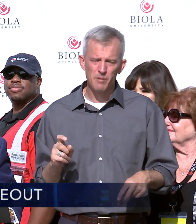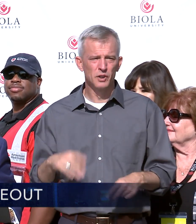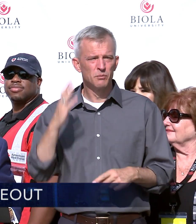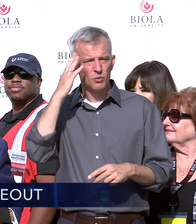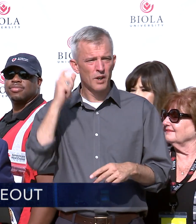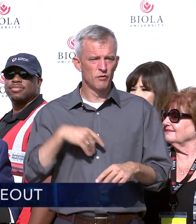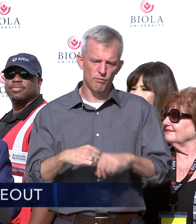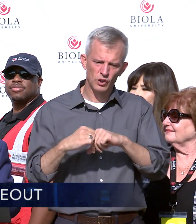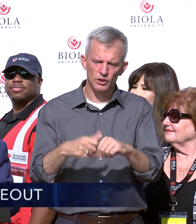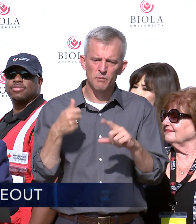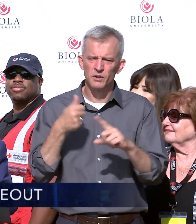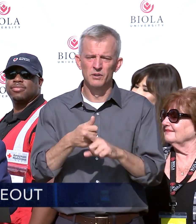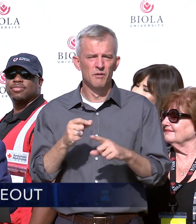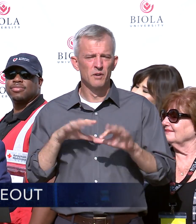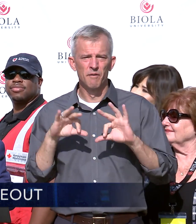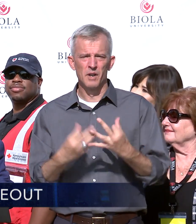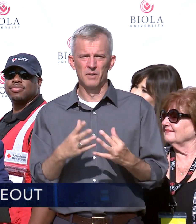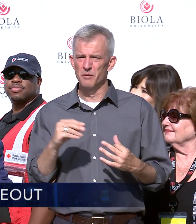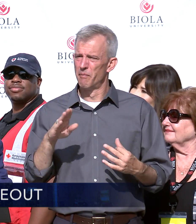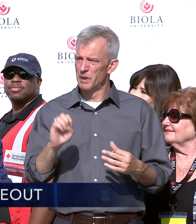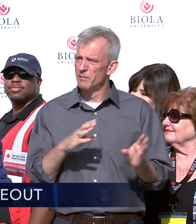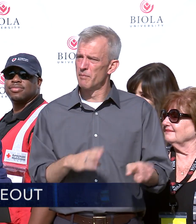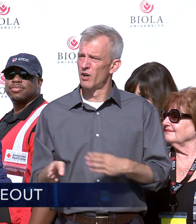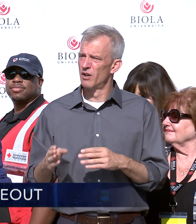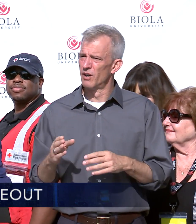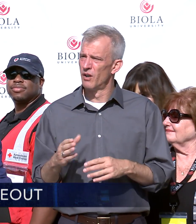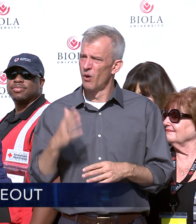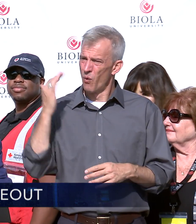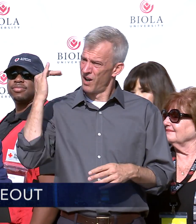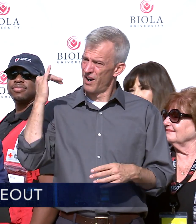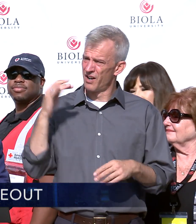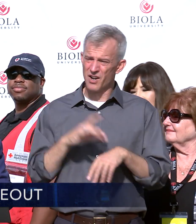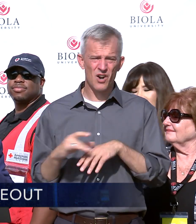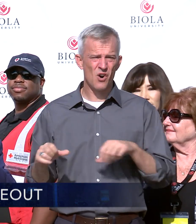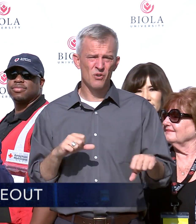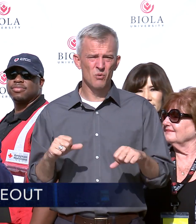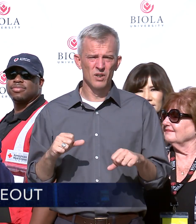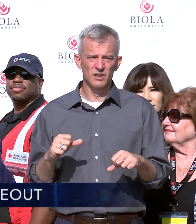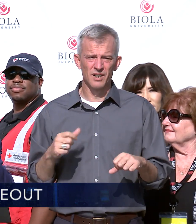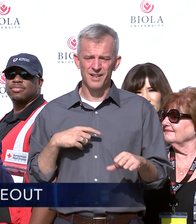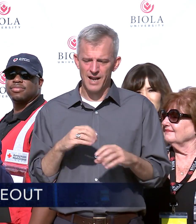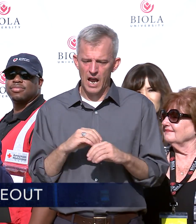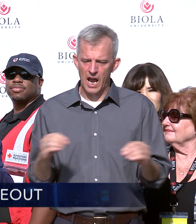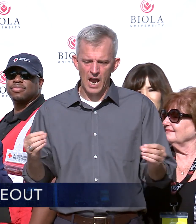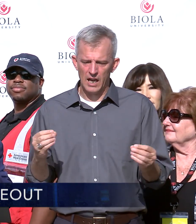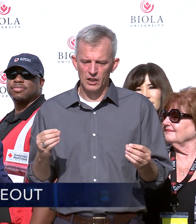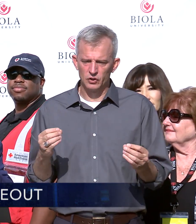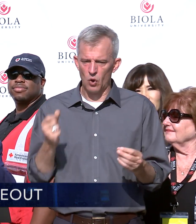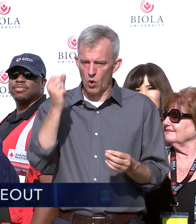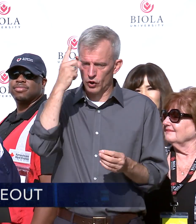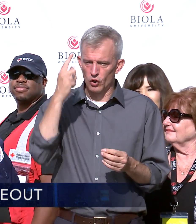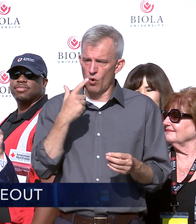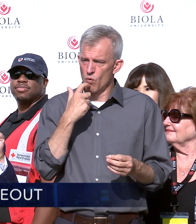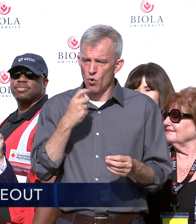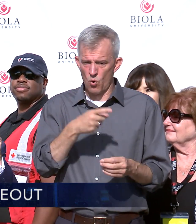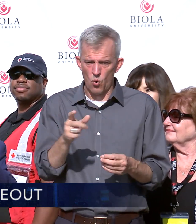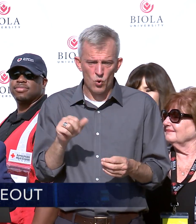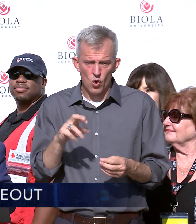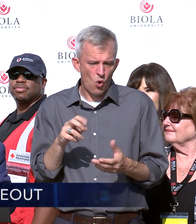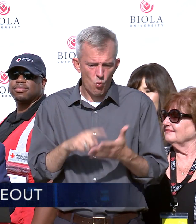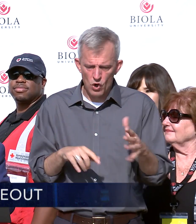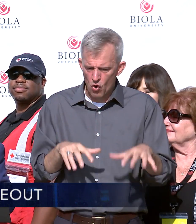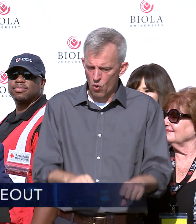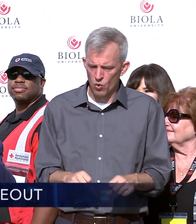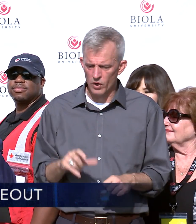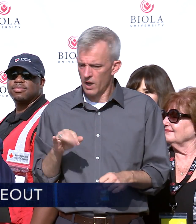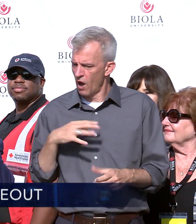protect themselves, their family, and be prepared. Because the earthquake has no distinction between who you are, what you own,